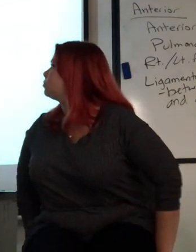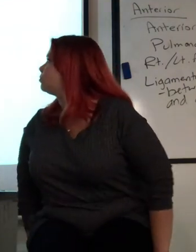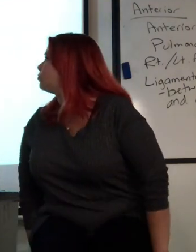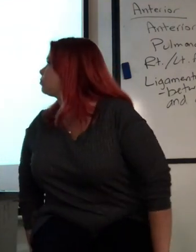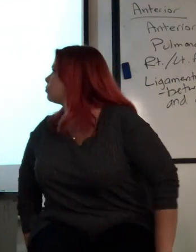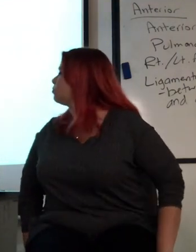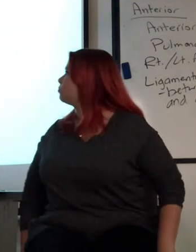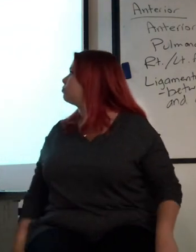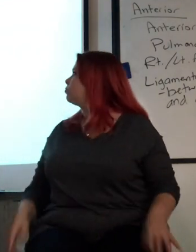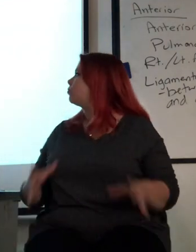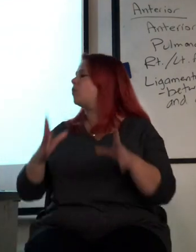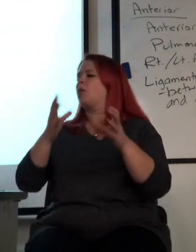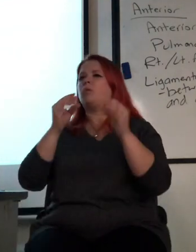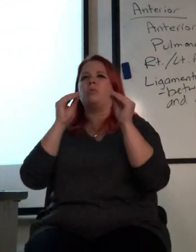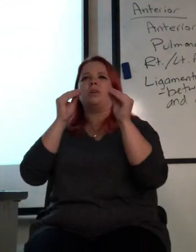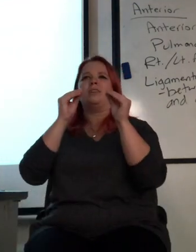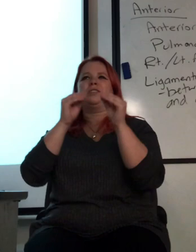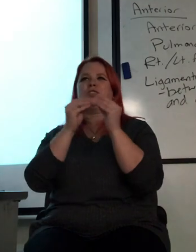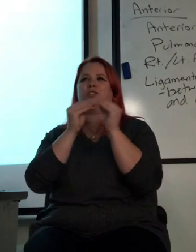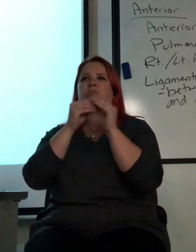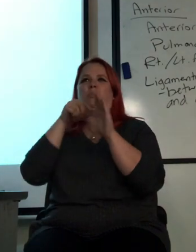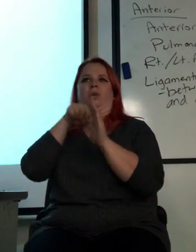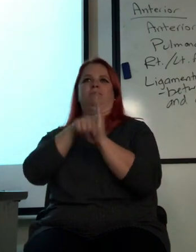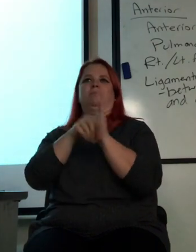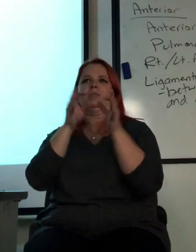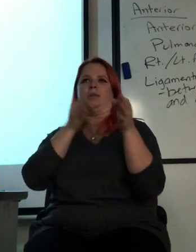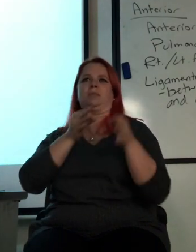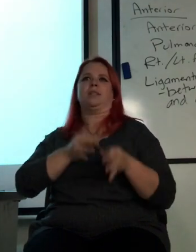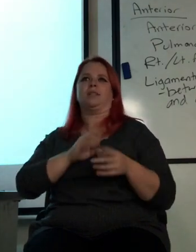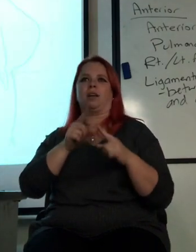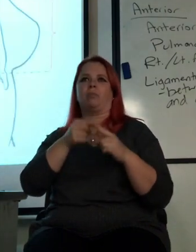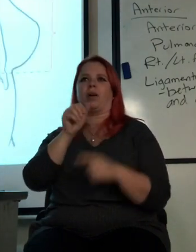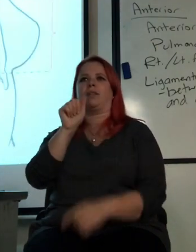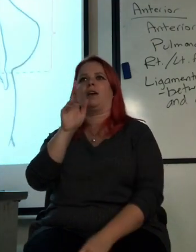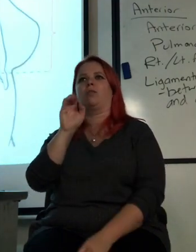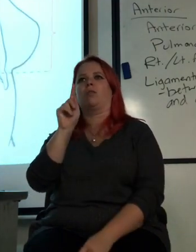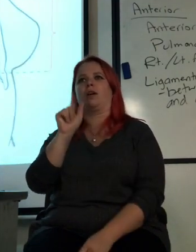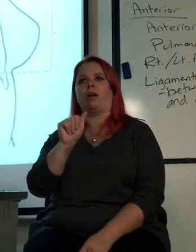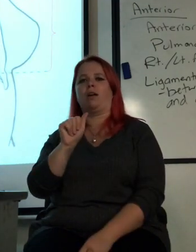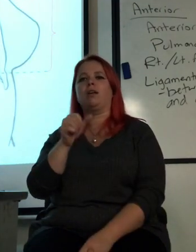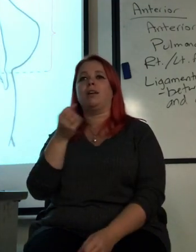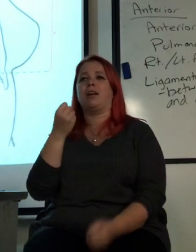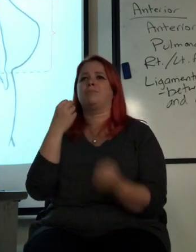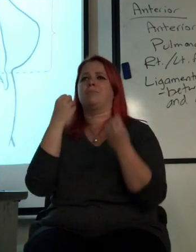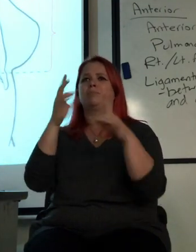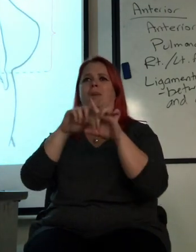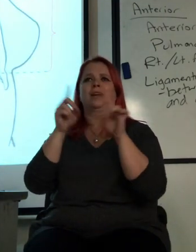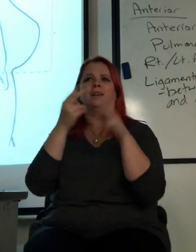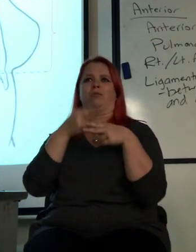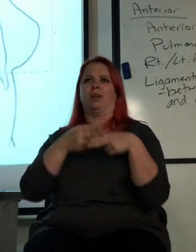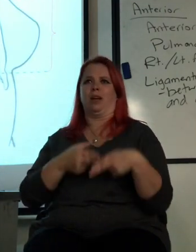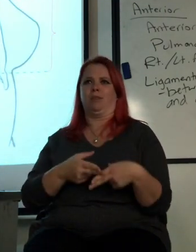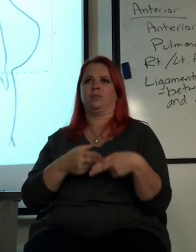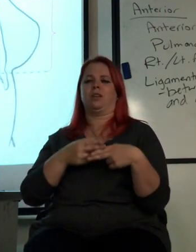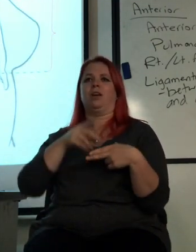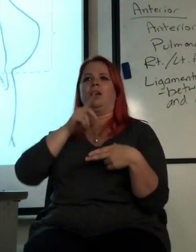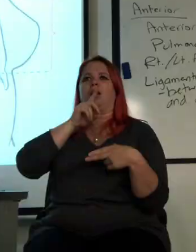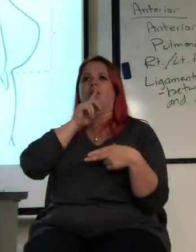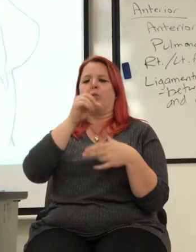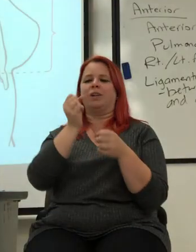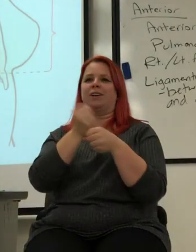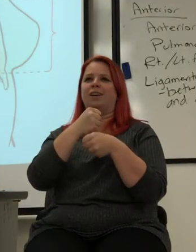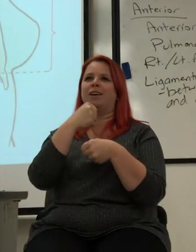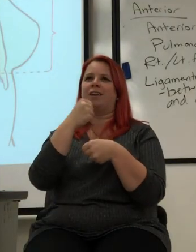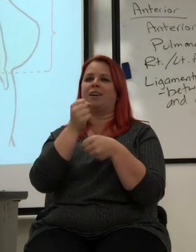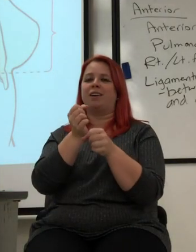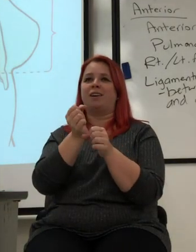I want to teach the aorta in more detail. I haven't done that yet. The aorta has a bunch of different names. It kind of drives students crazy,